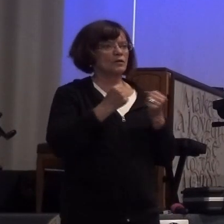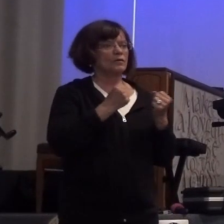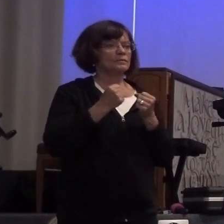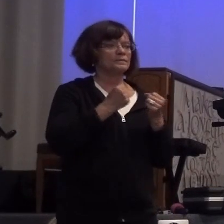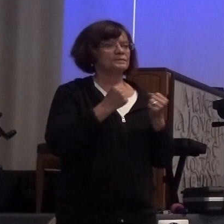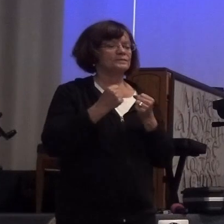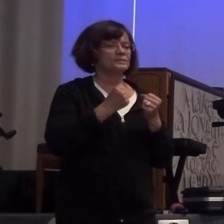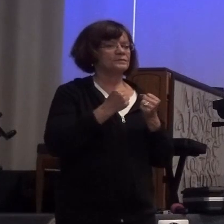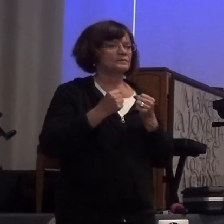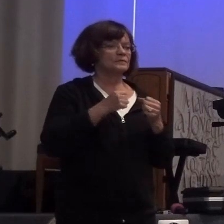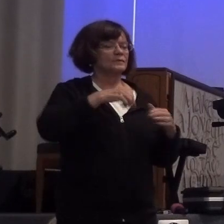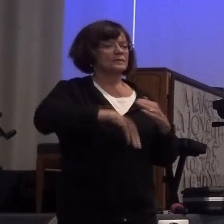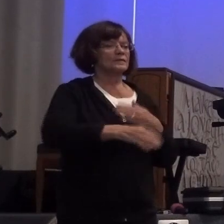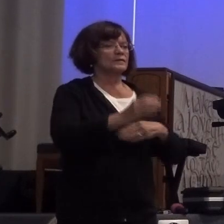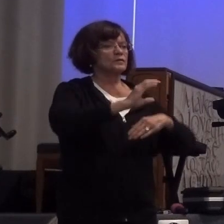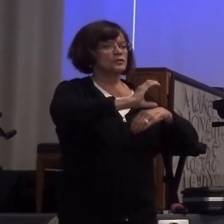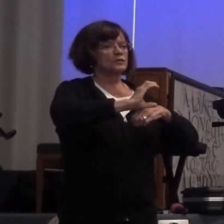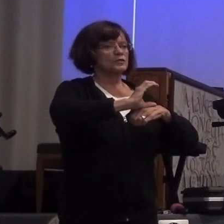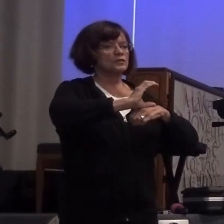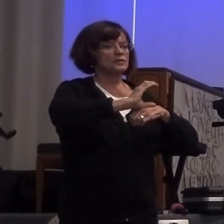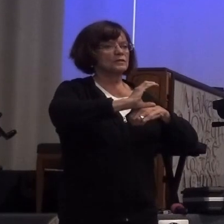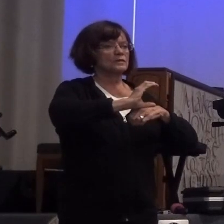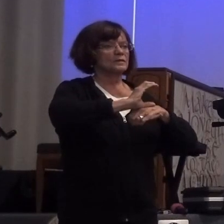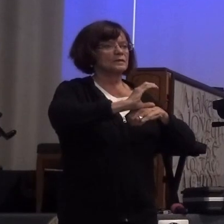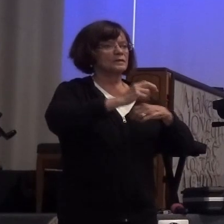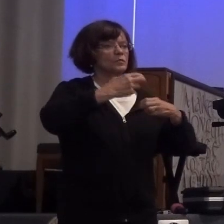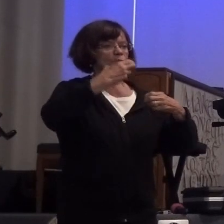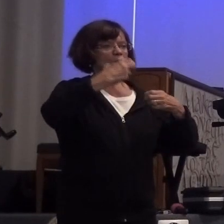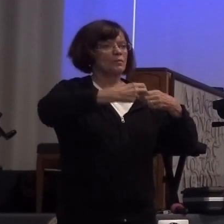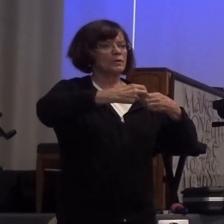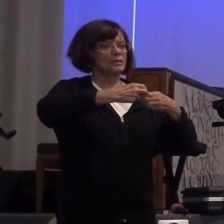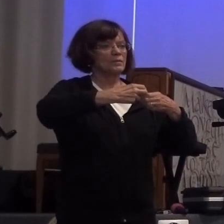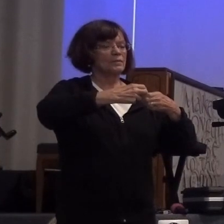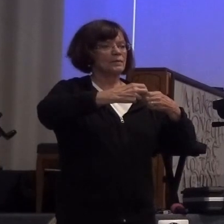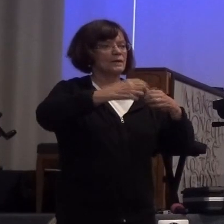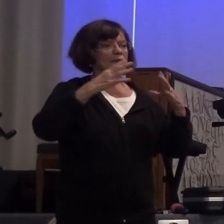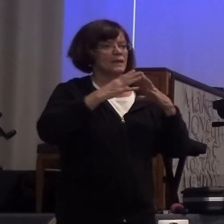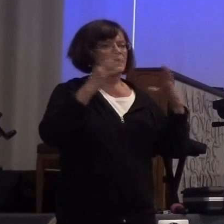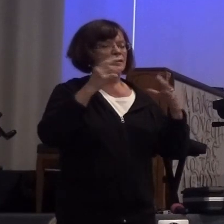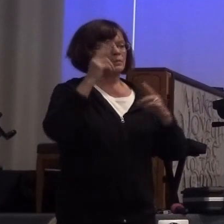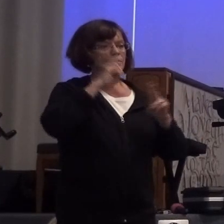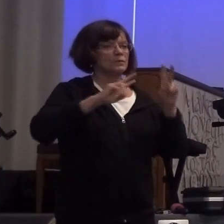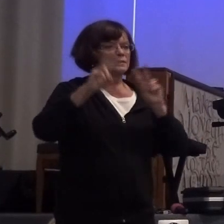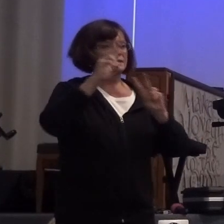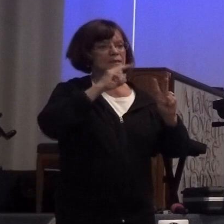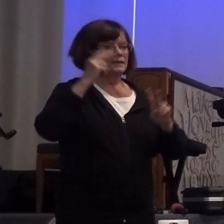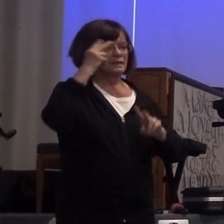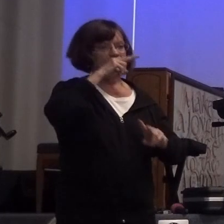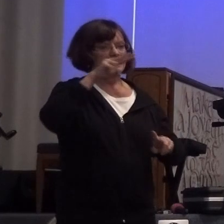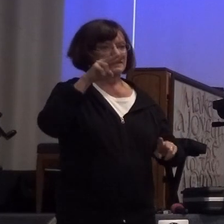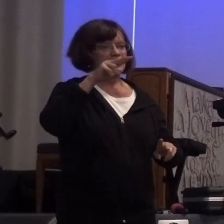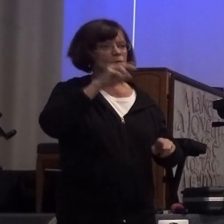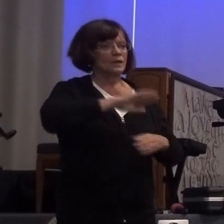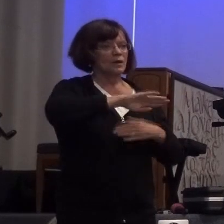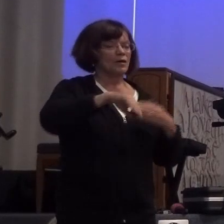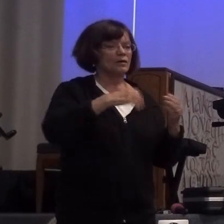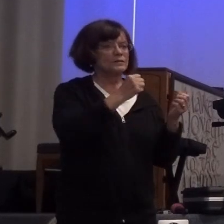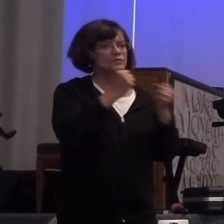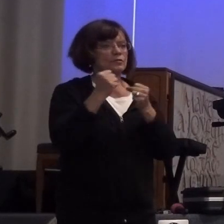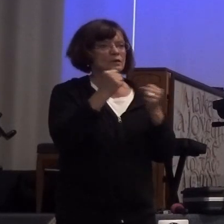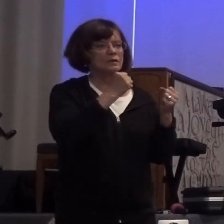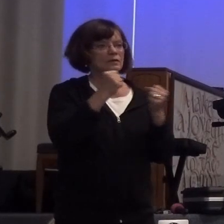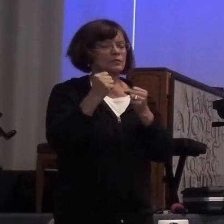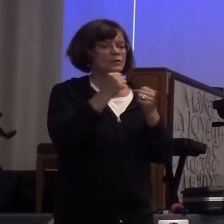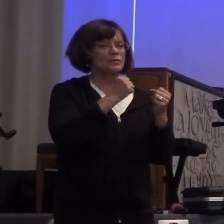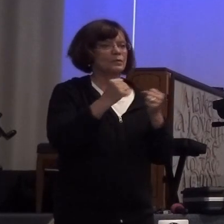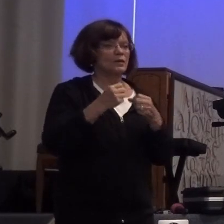with it as well in the church, and it's a problem that a lot of people see, and we all struggle with trials